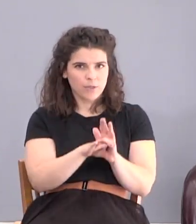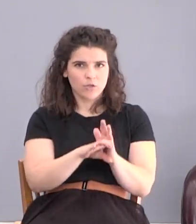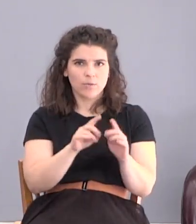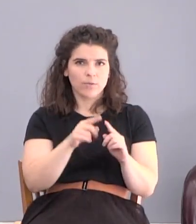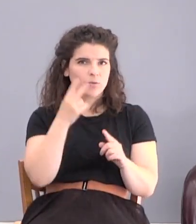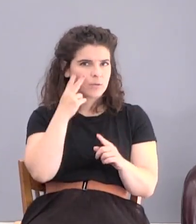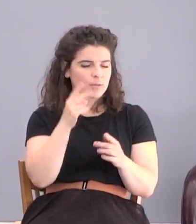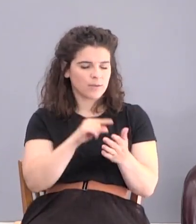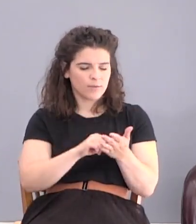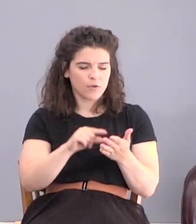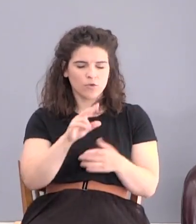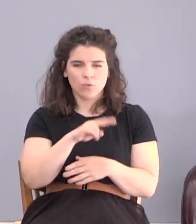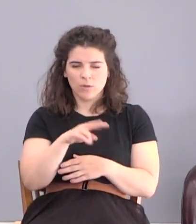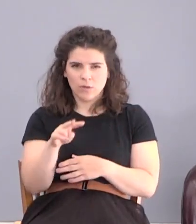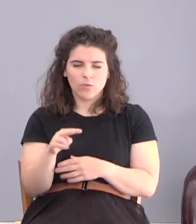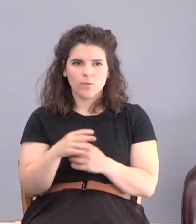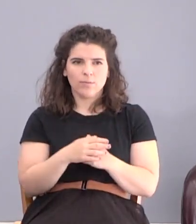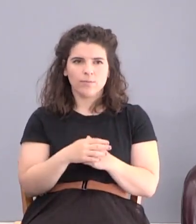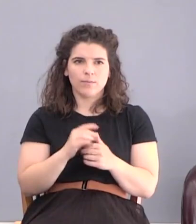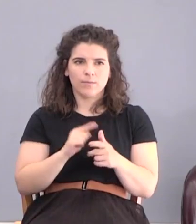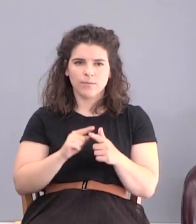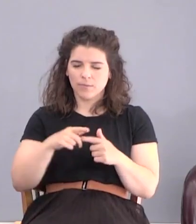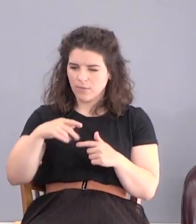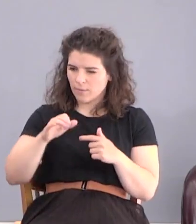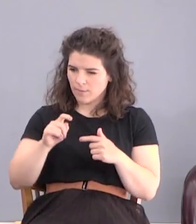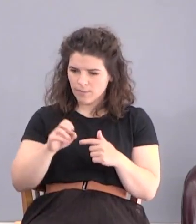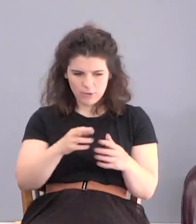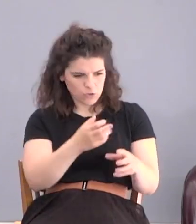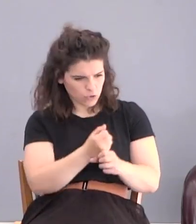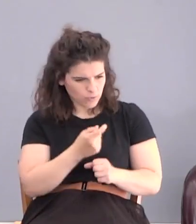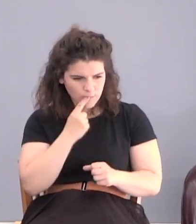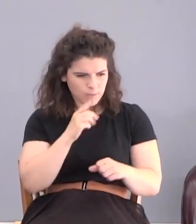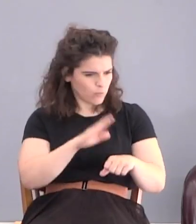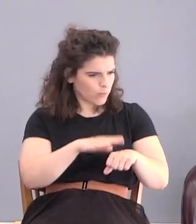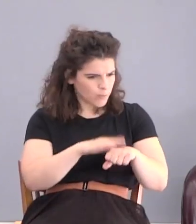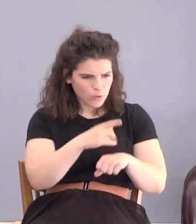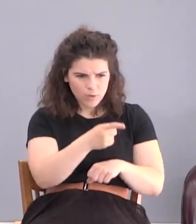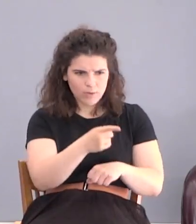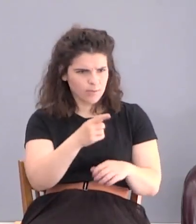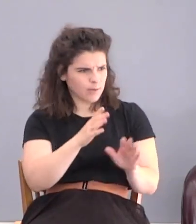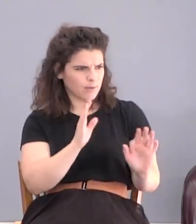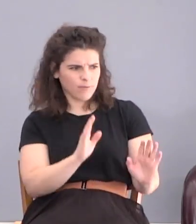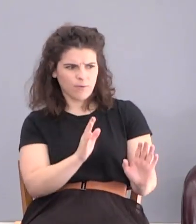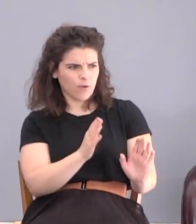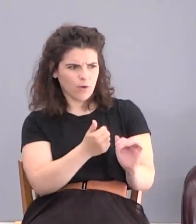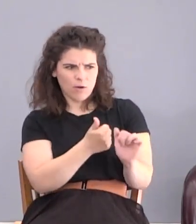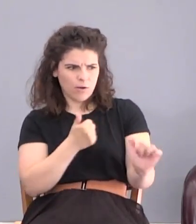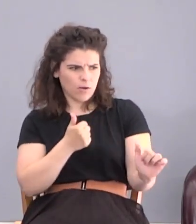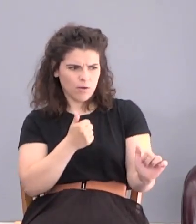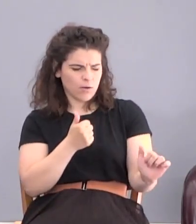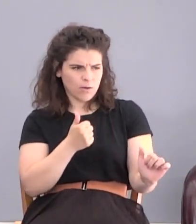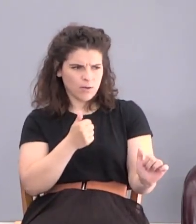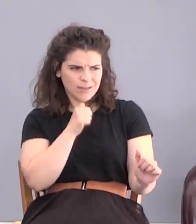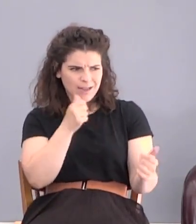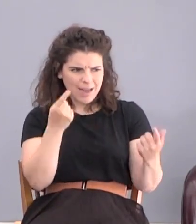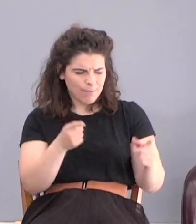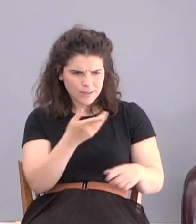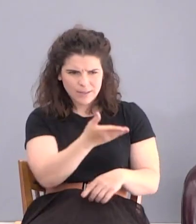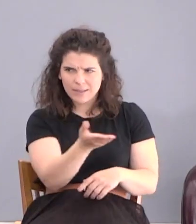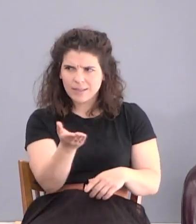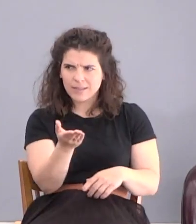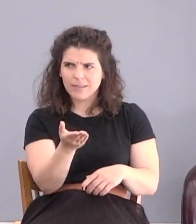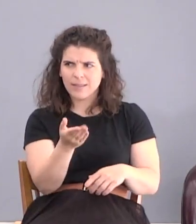at verse 22. Here's Peter's response. Then Peter took him and began to rebuke him, saying, "Be it far from thee, Lord.